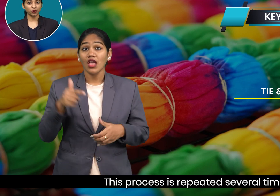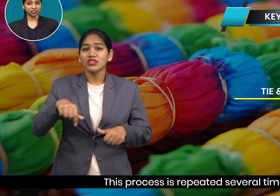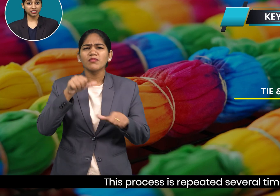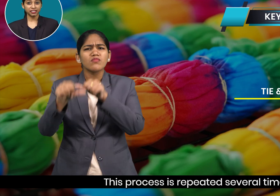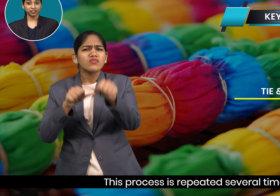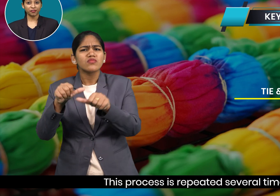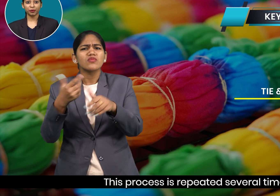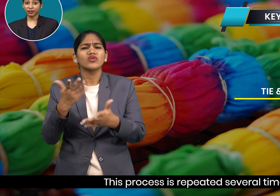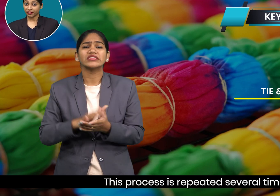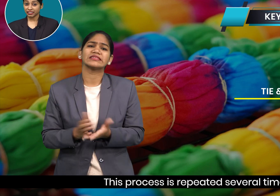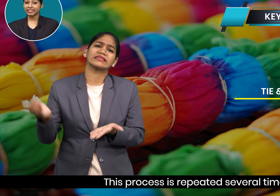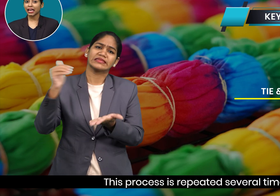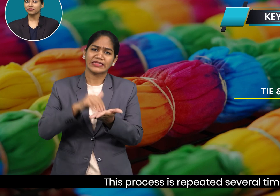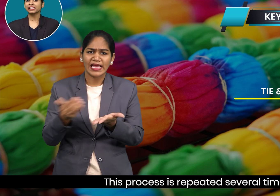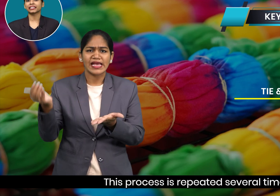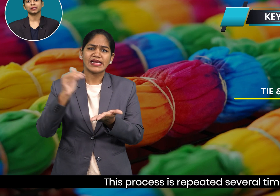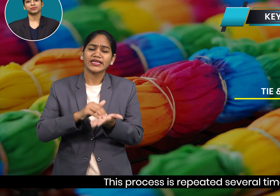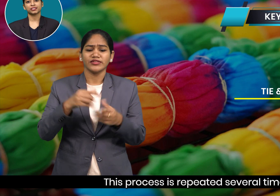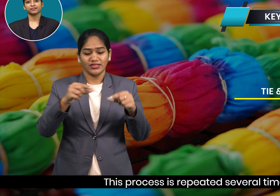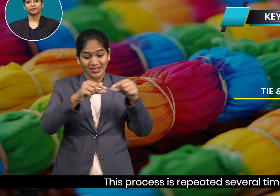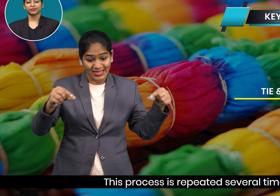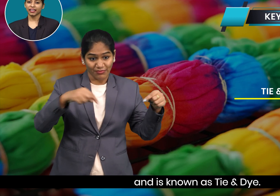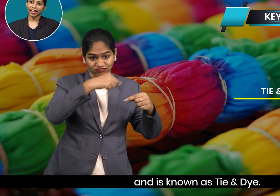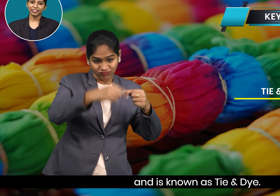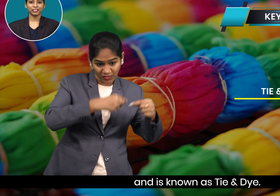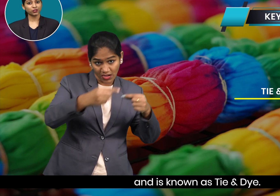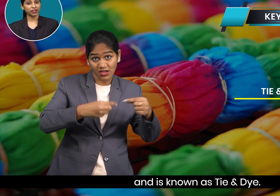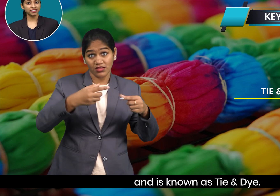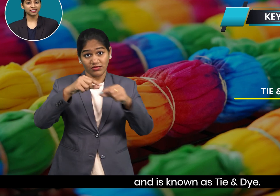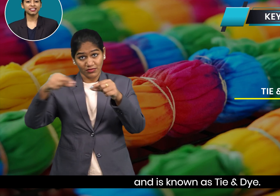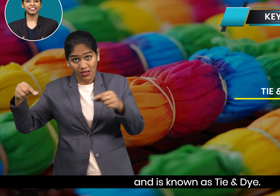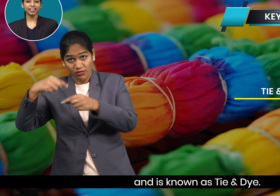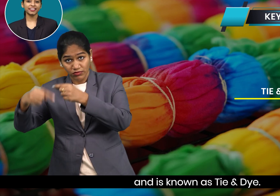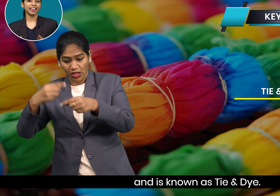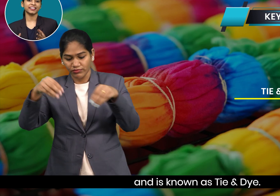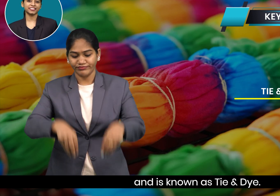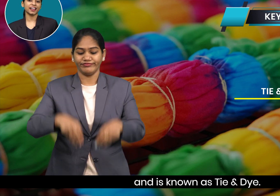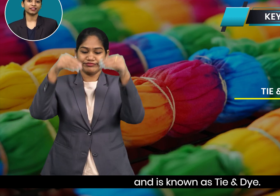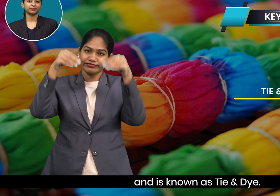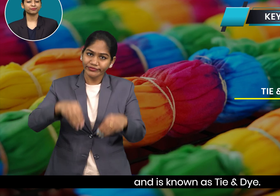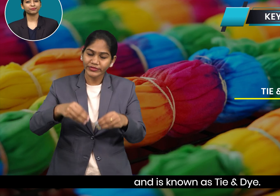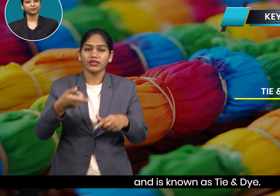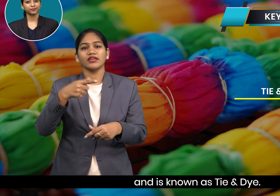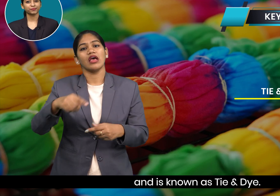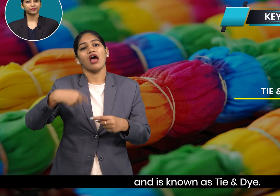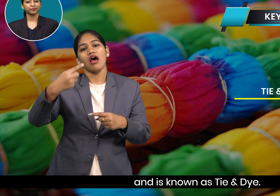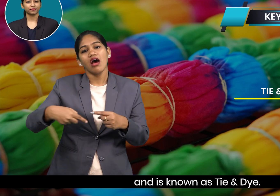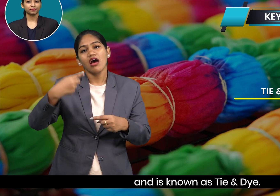This process is repeated several times and is known as tie and dye.